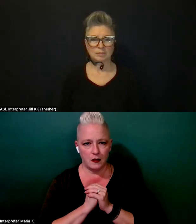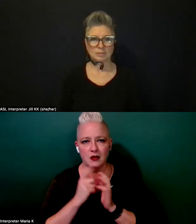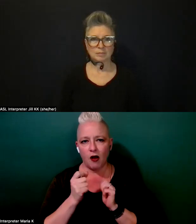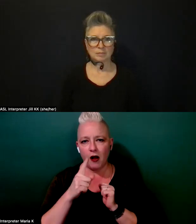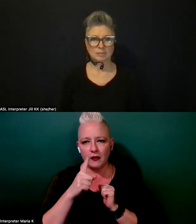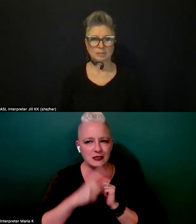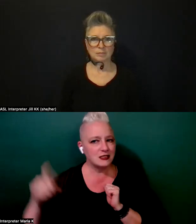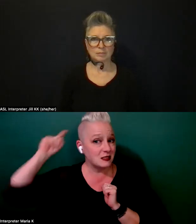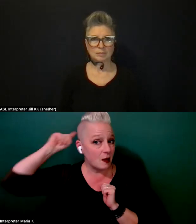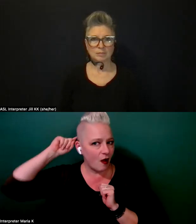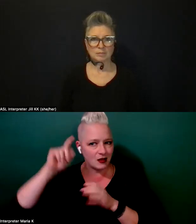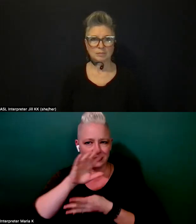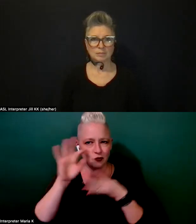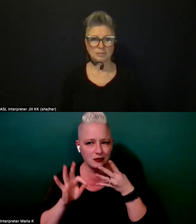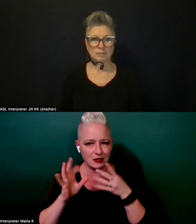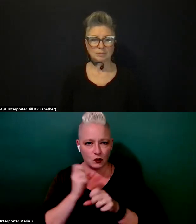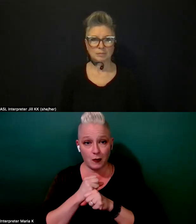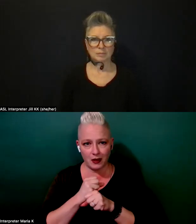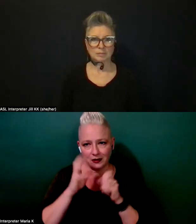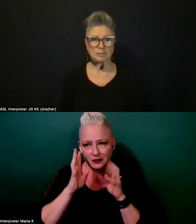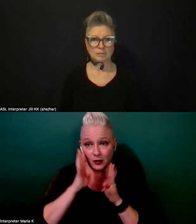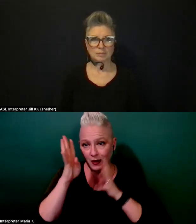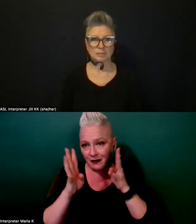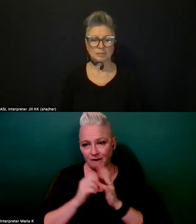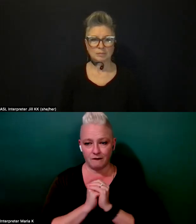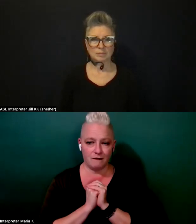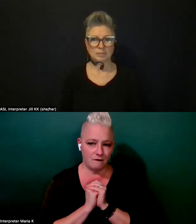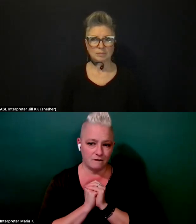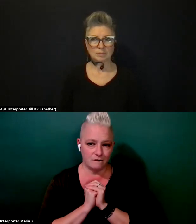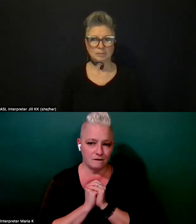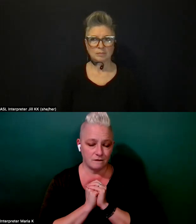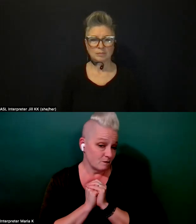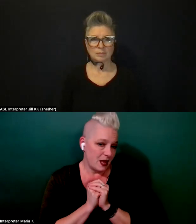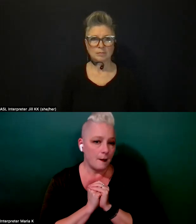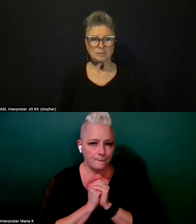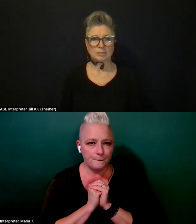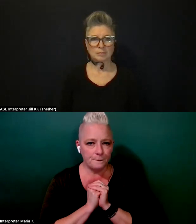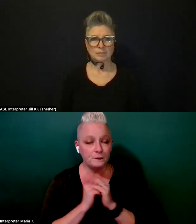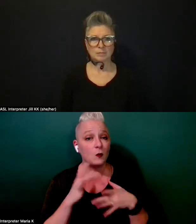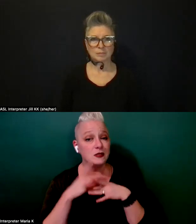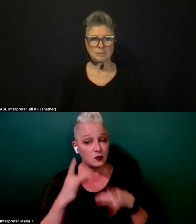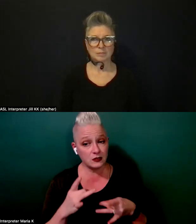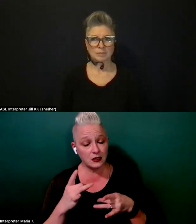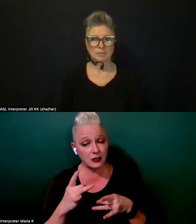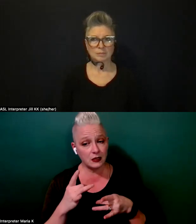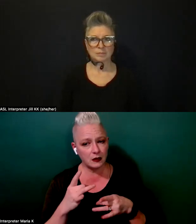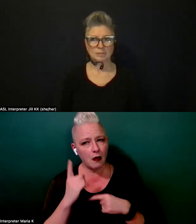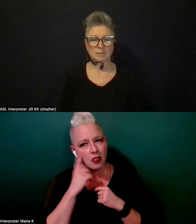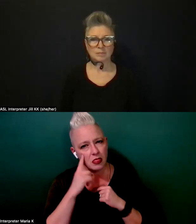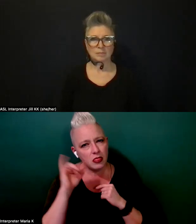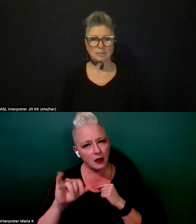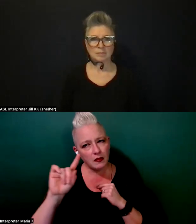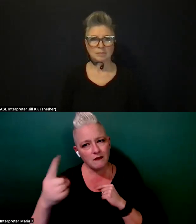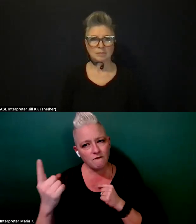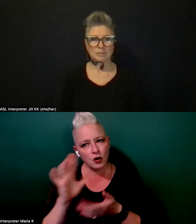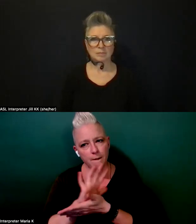subconscious choices you're always making as like creatives. But yeah, it was interesting too because I think that was the first movie I